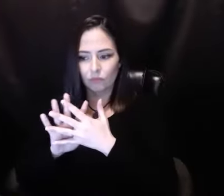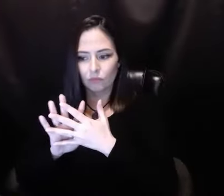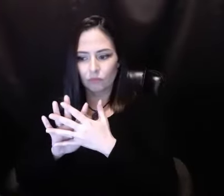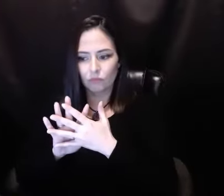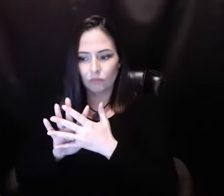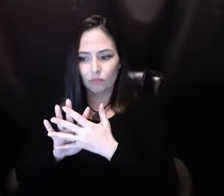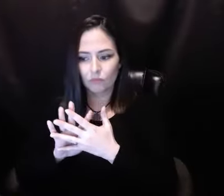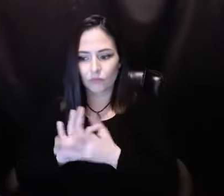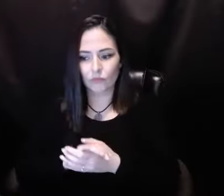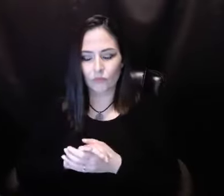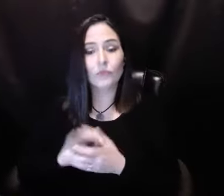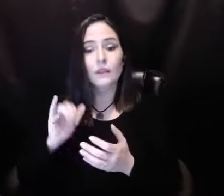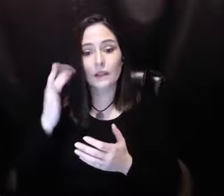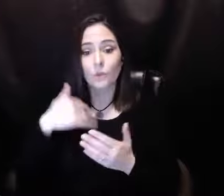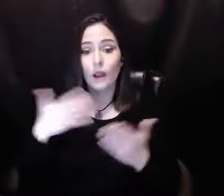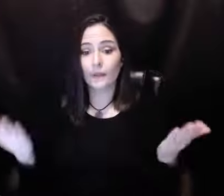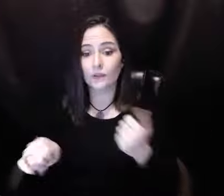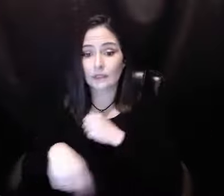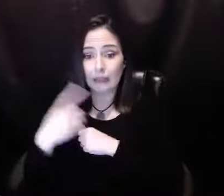and the thought is, why am I?